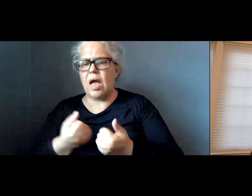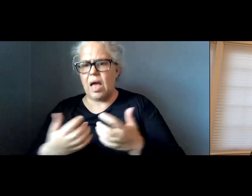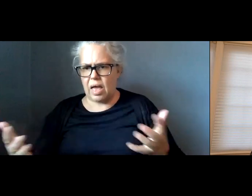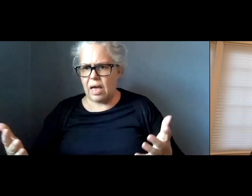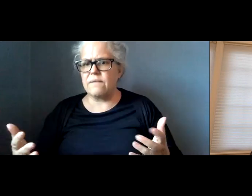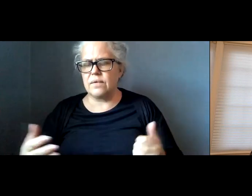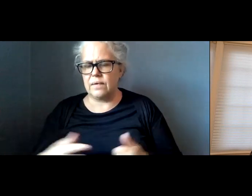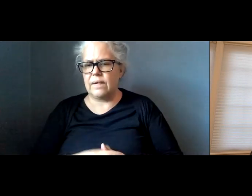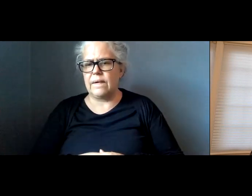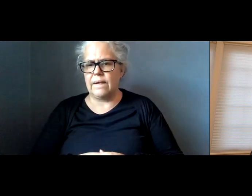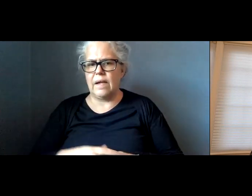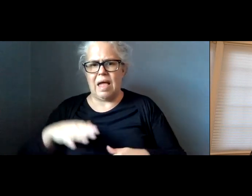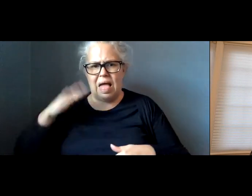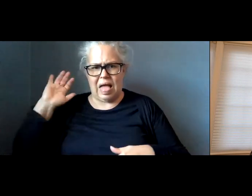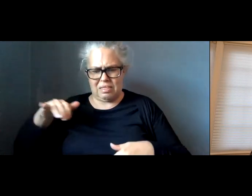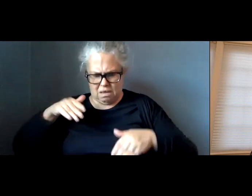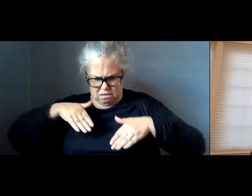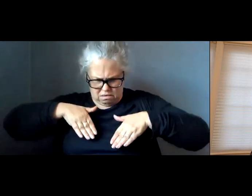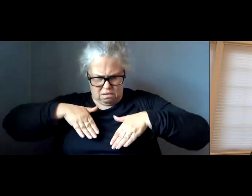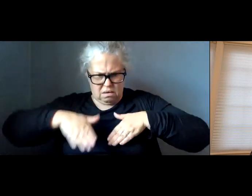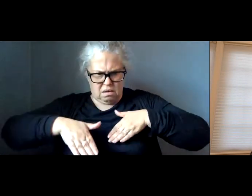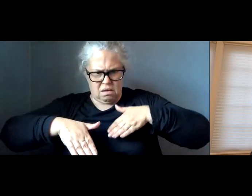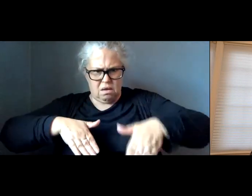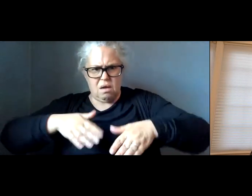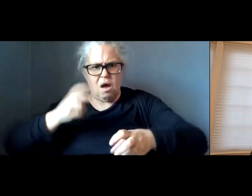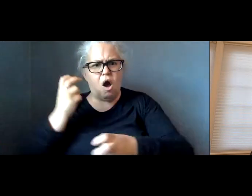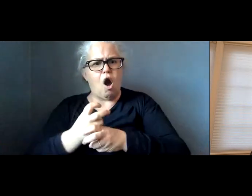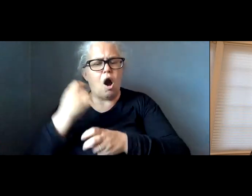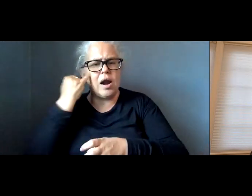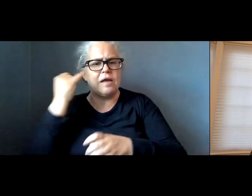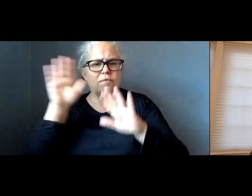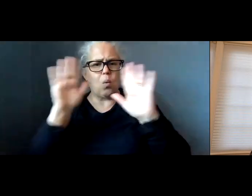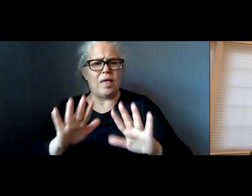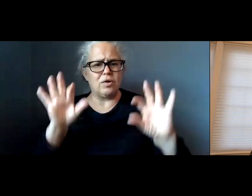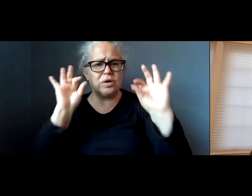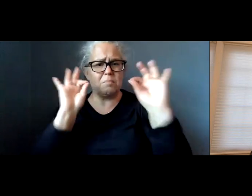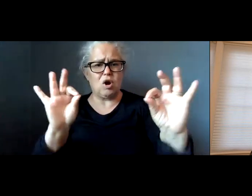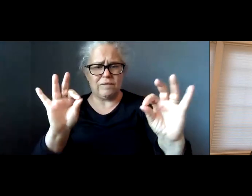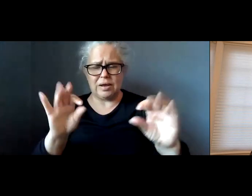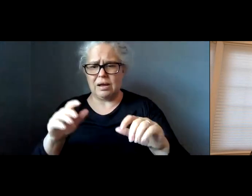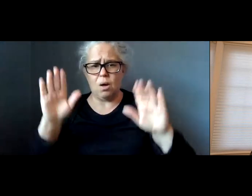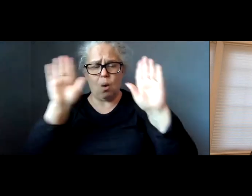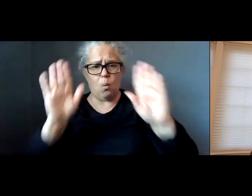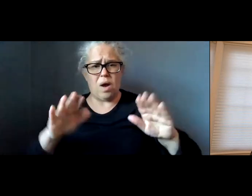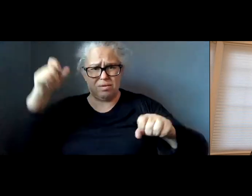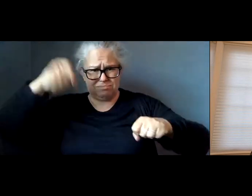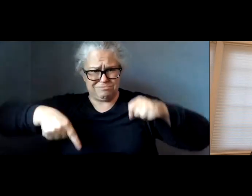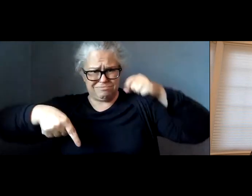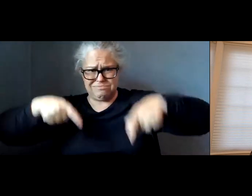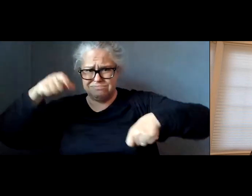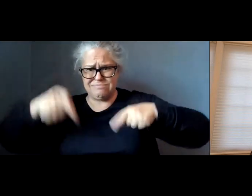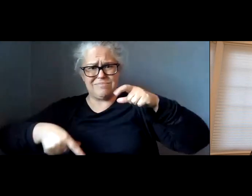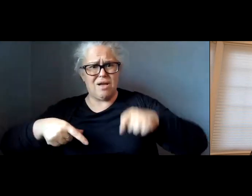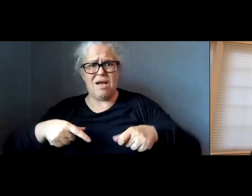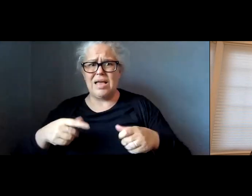on a descending incline that is challenging in good weather was unique in my experience and frightening. The young woman had to be terrified given